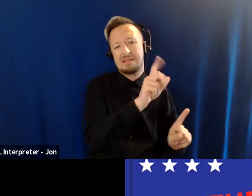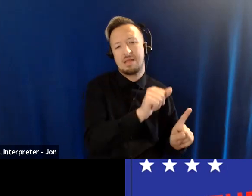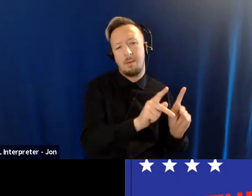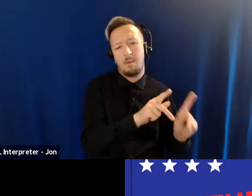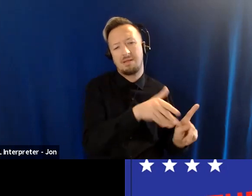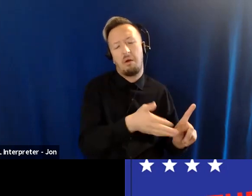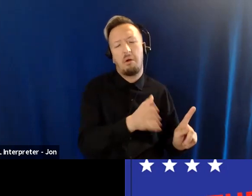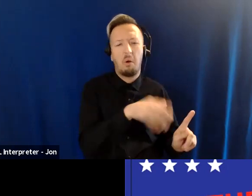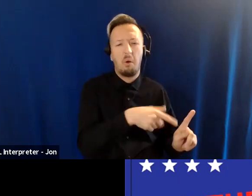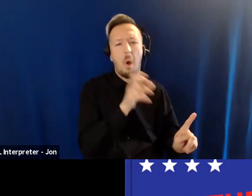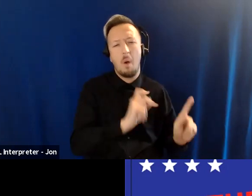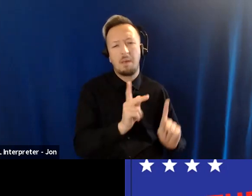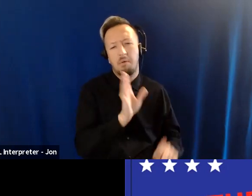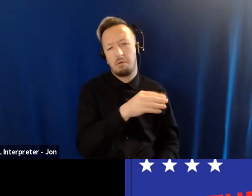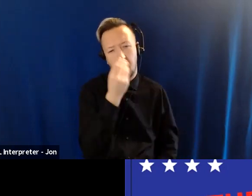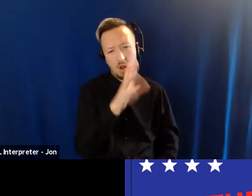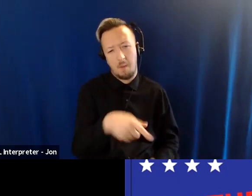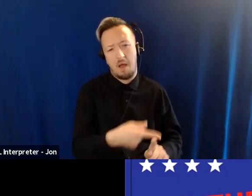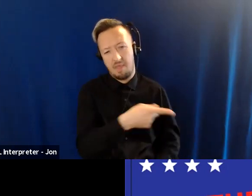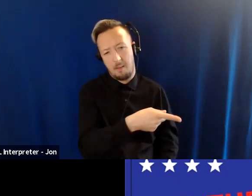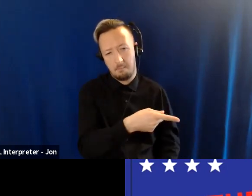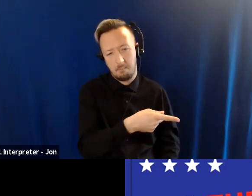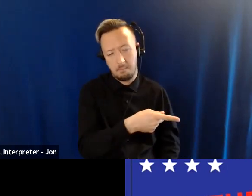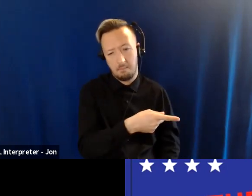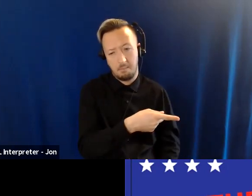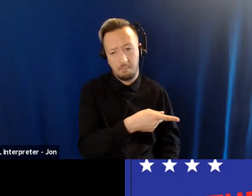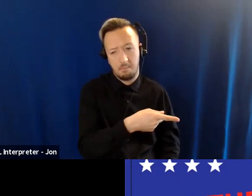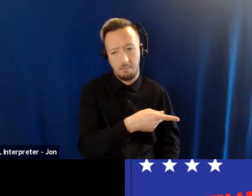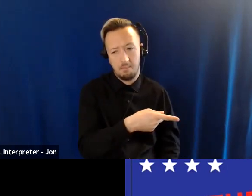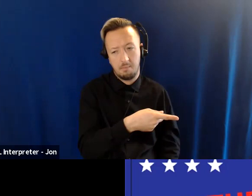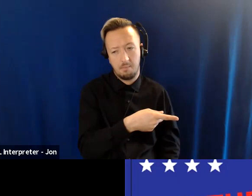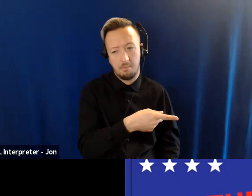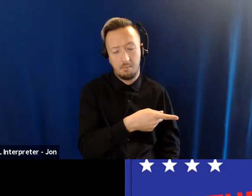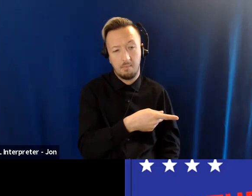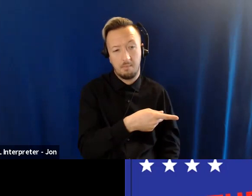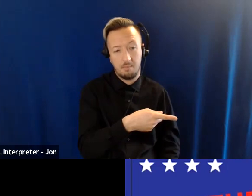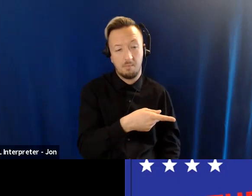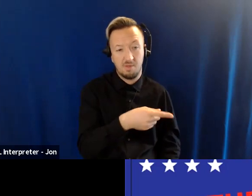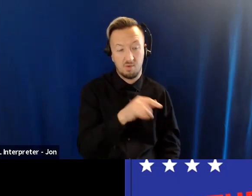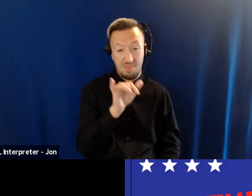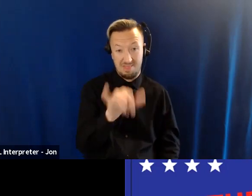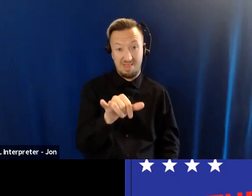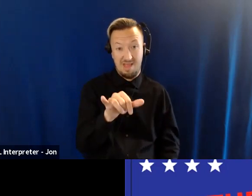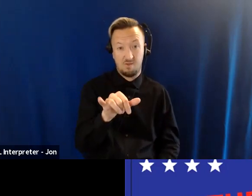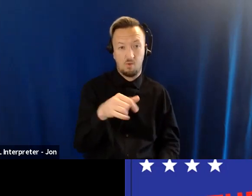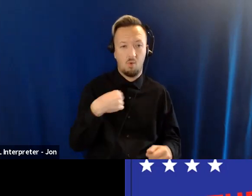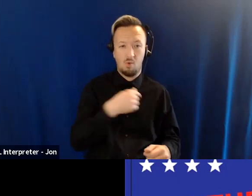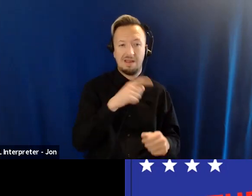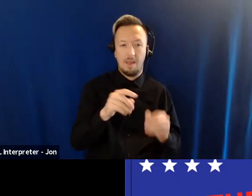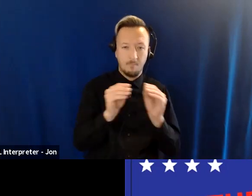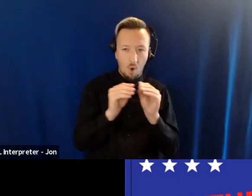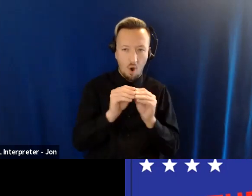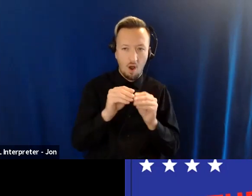They're only old people, people with disabilities. We don't care about them. And we need we're working on getting more press coverage on this, but I'm glad